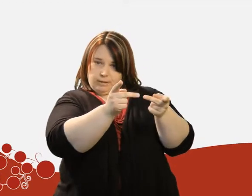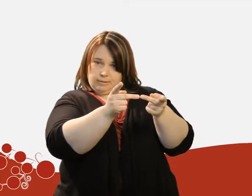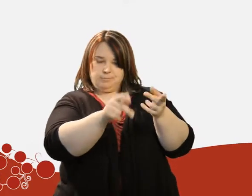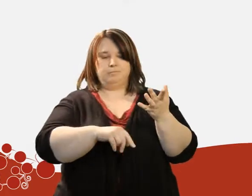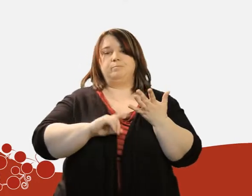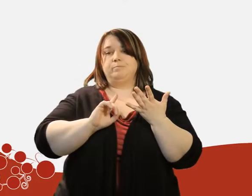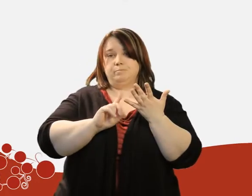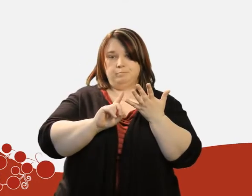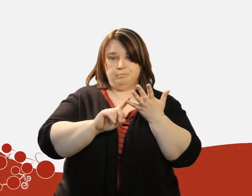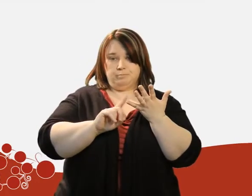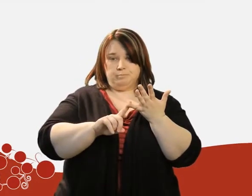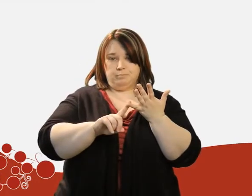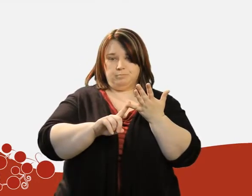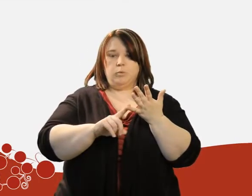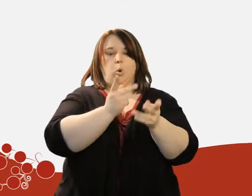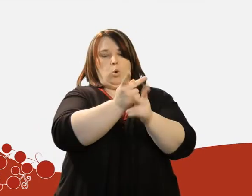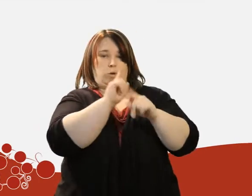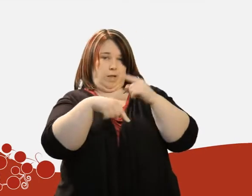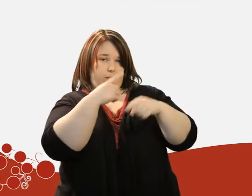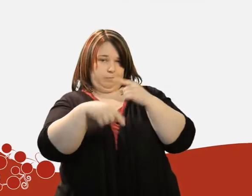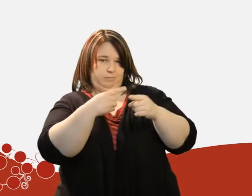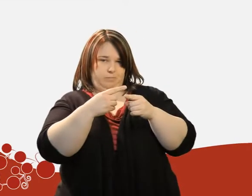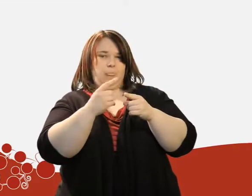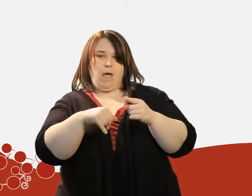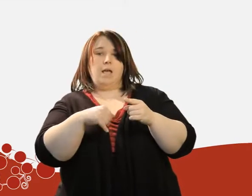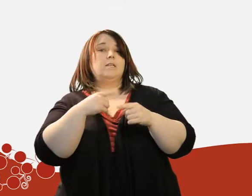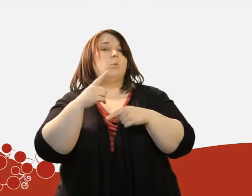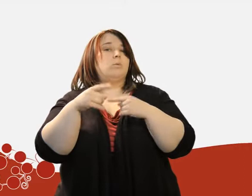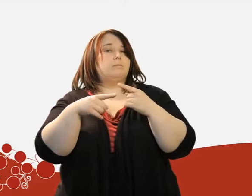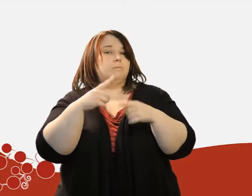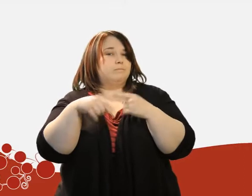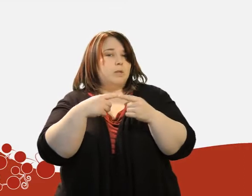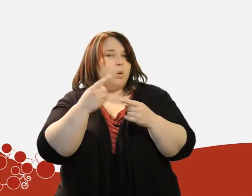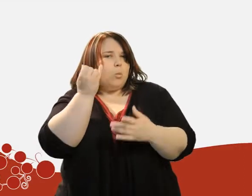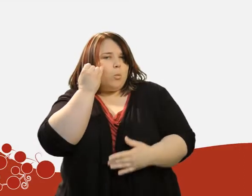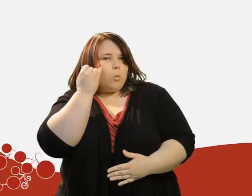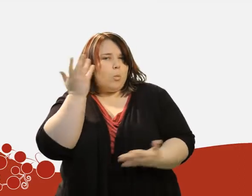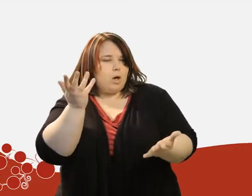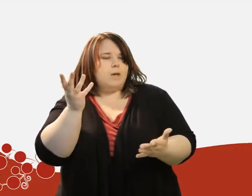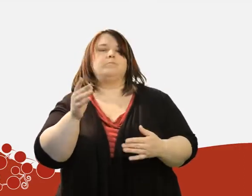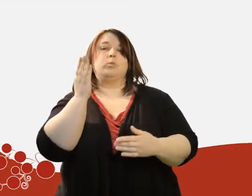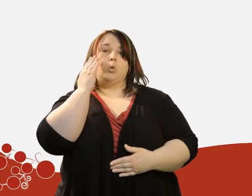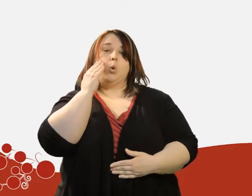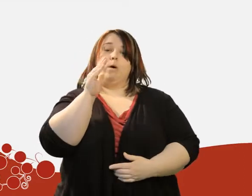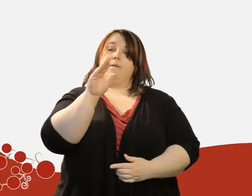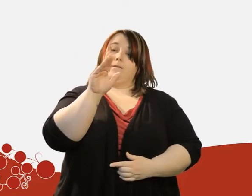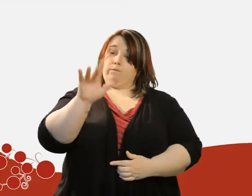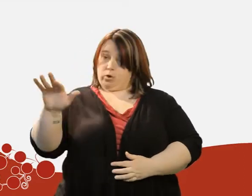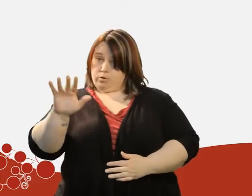4. Places. And 5. Loan signs. Loan signs are simply a sign that incorporates